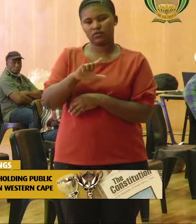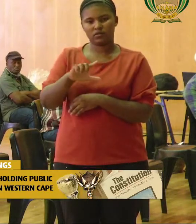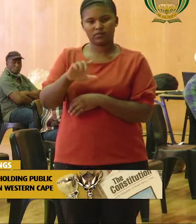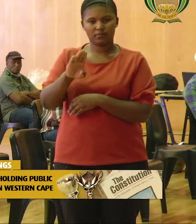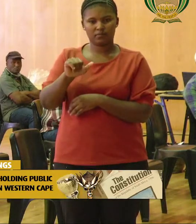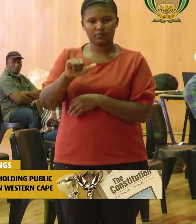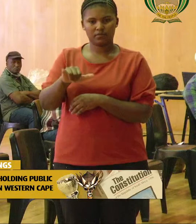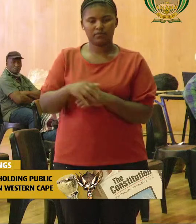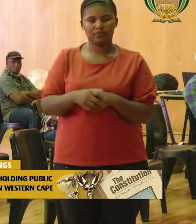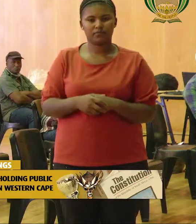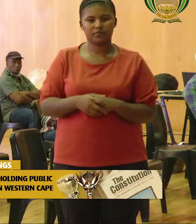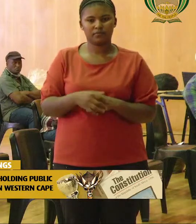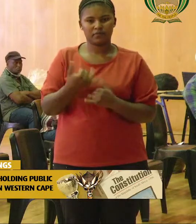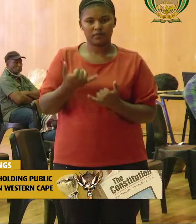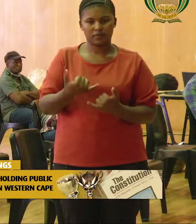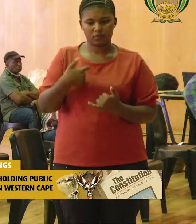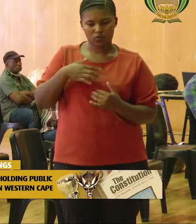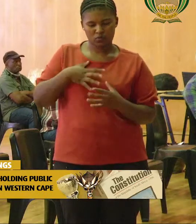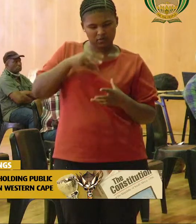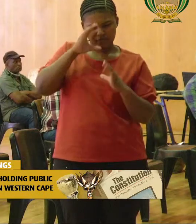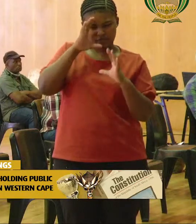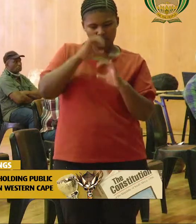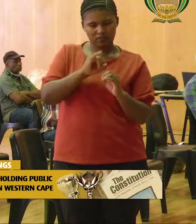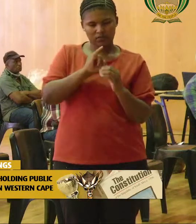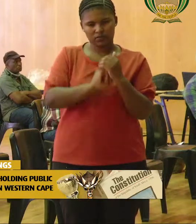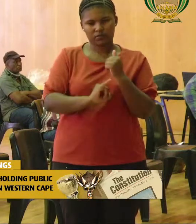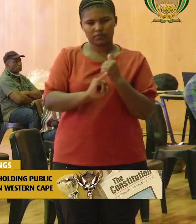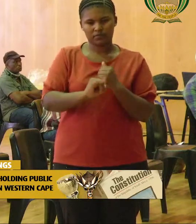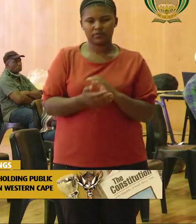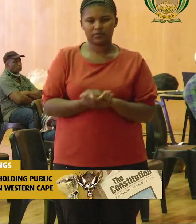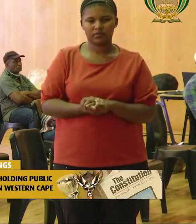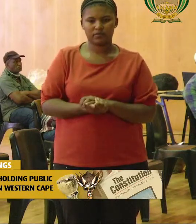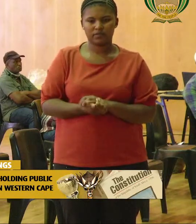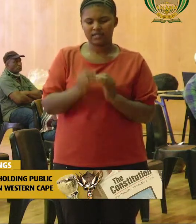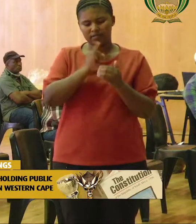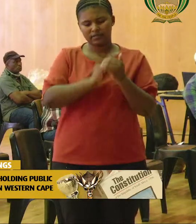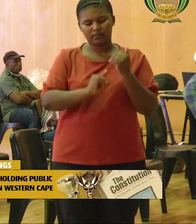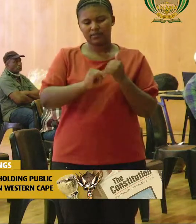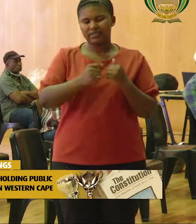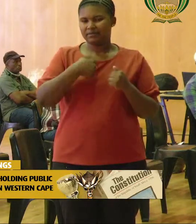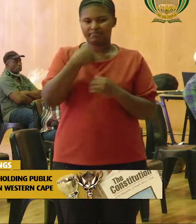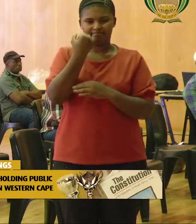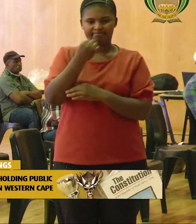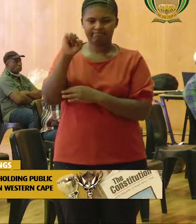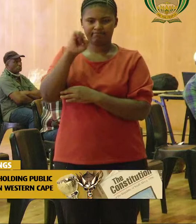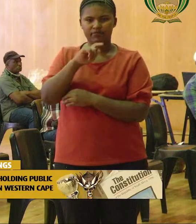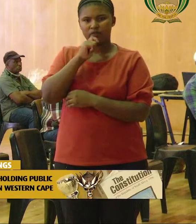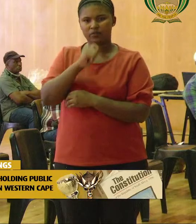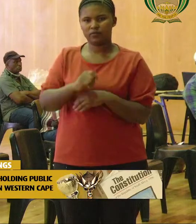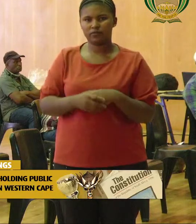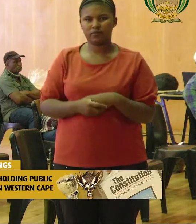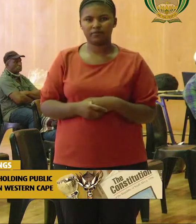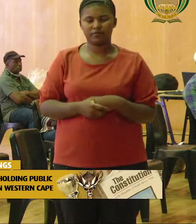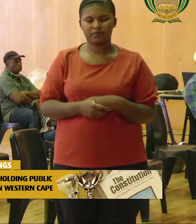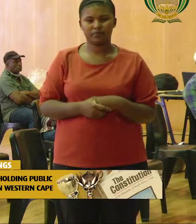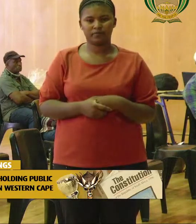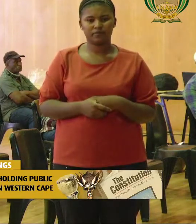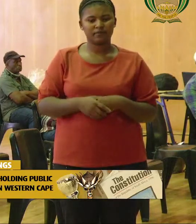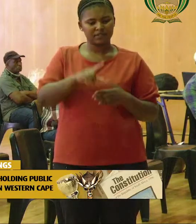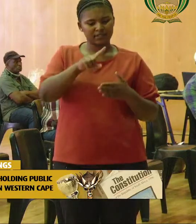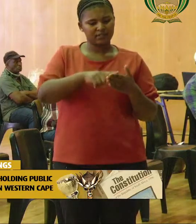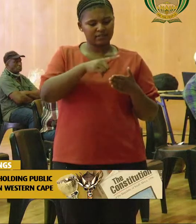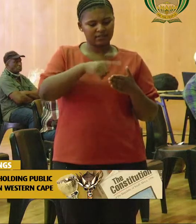Mna ndizawungena kulaa ndawo ye-independent. Mna ndiyixhasi tu independent. ngexesha le